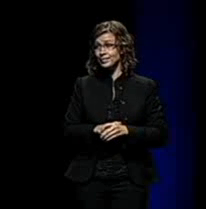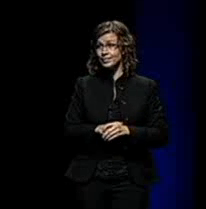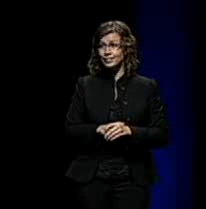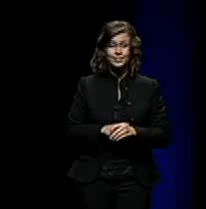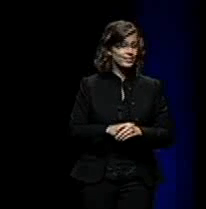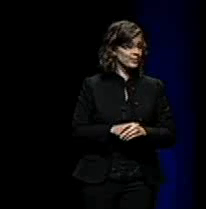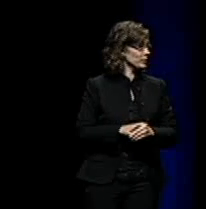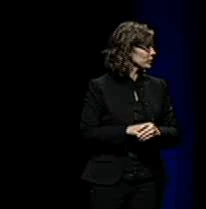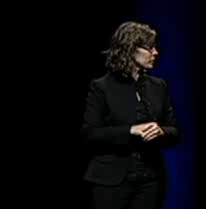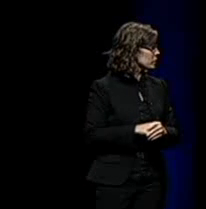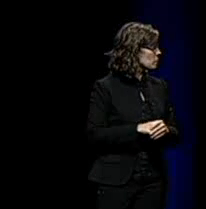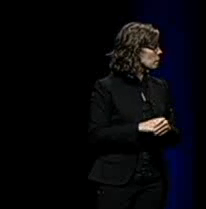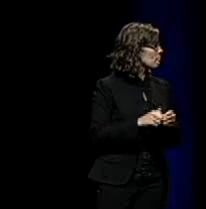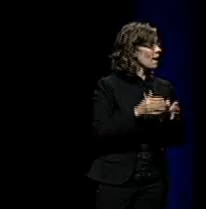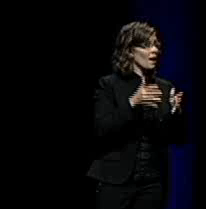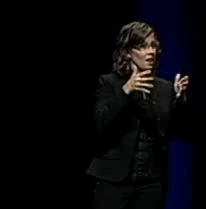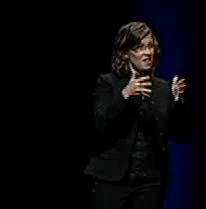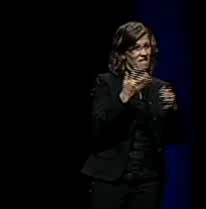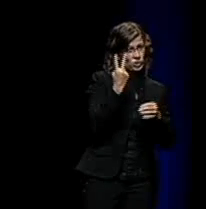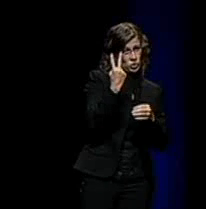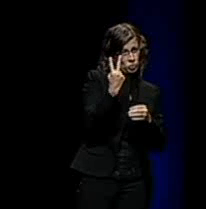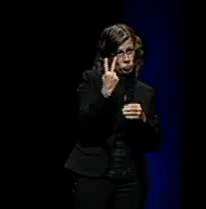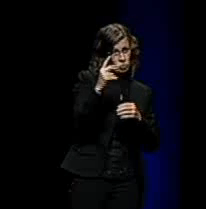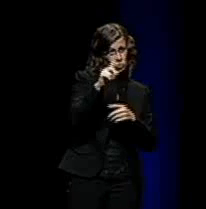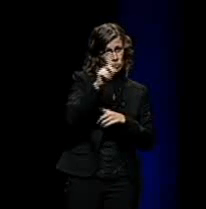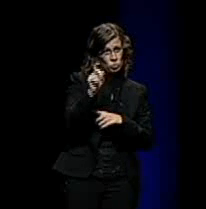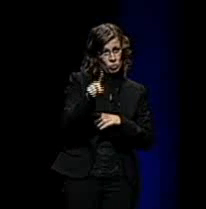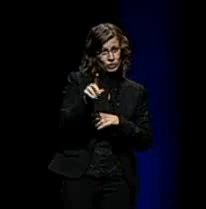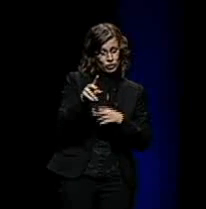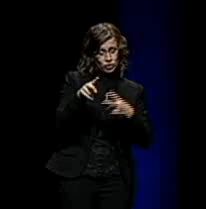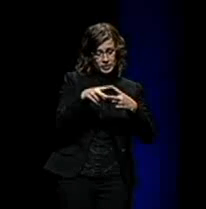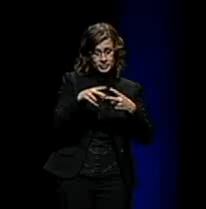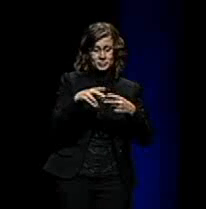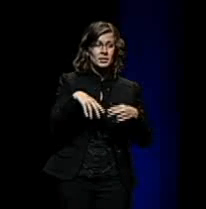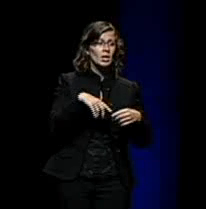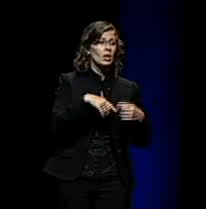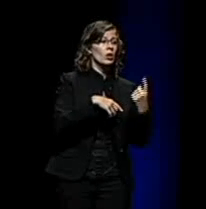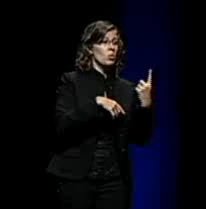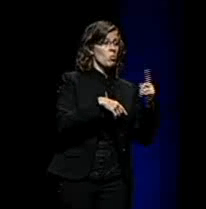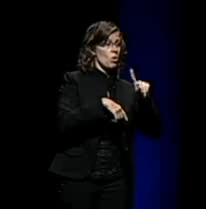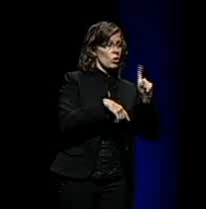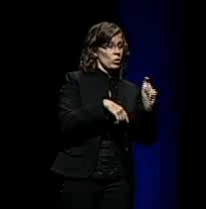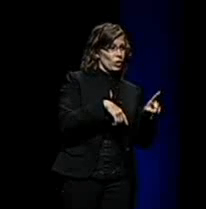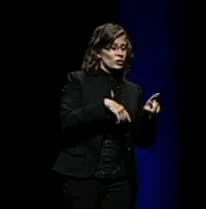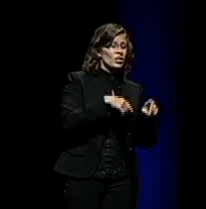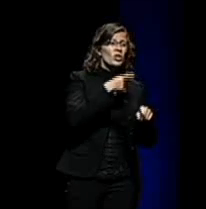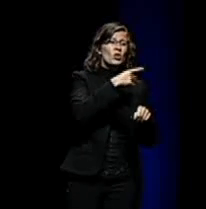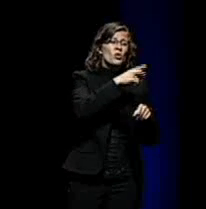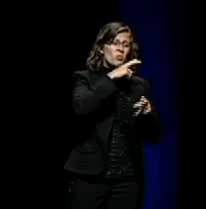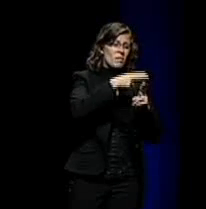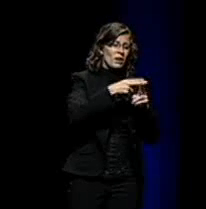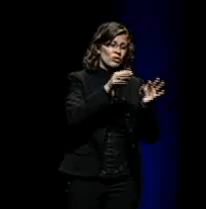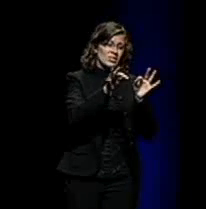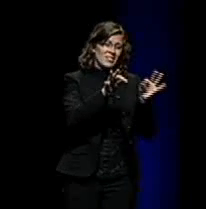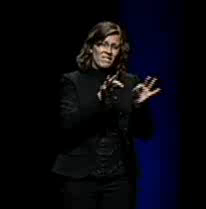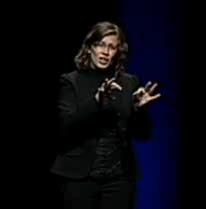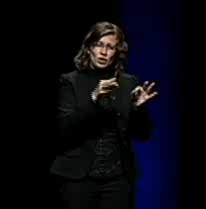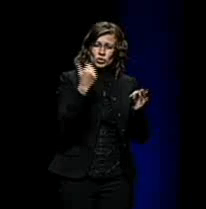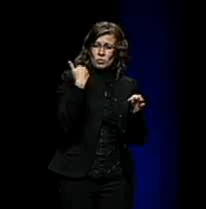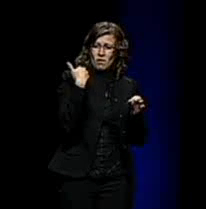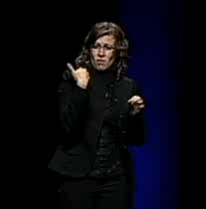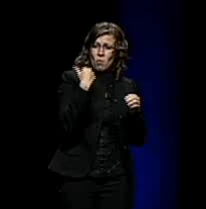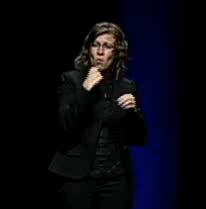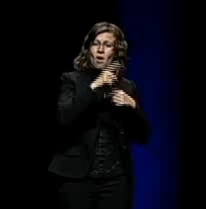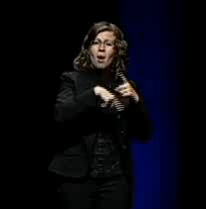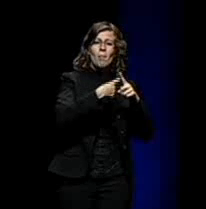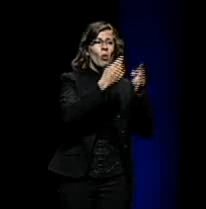Okay, we have two more questions. One is, when can we see the definition you mentioned earlier in regards